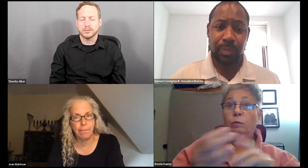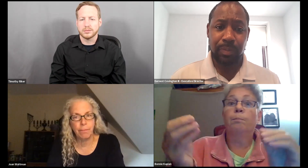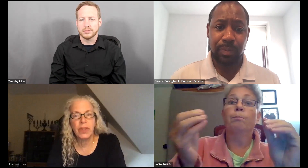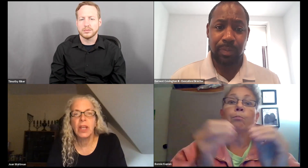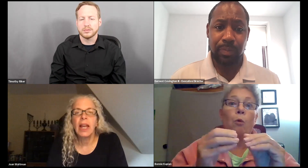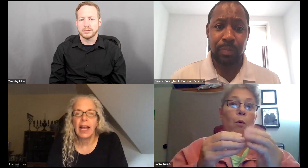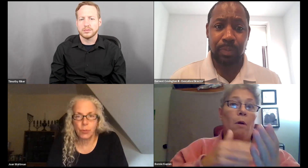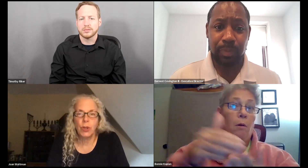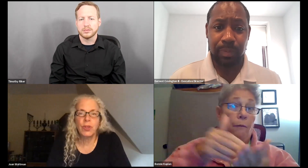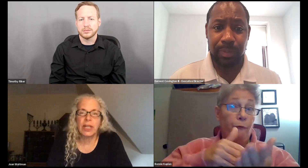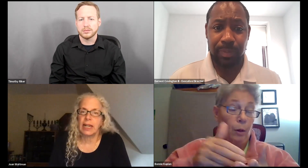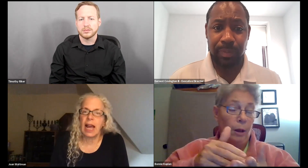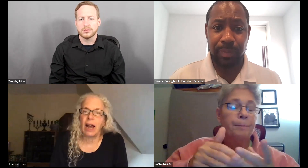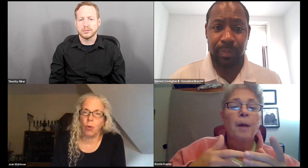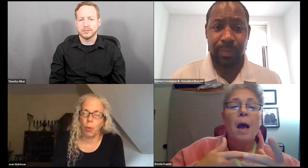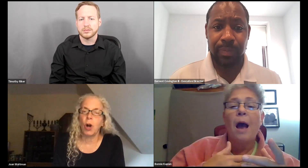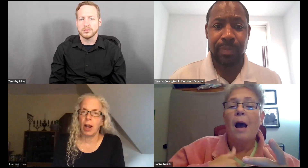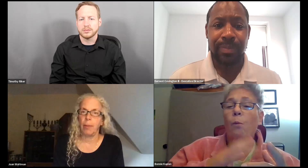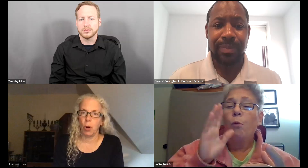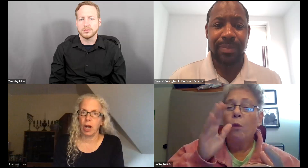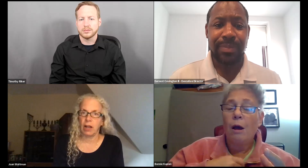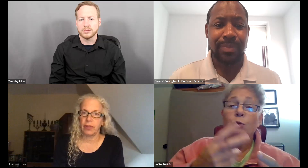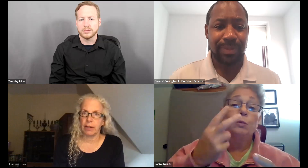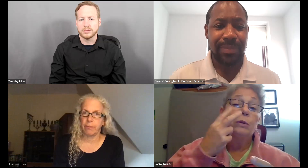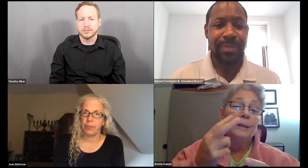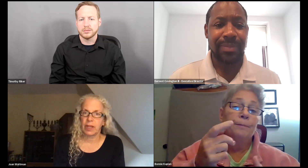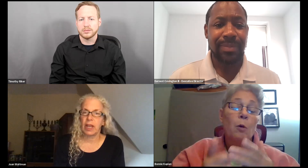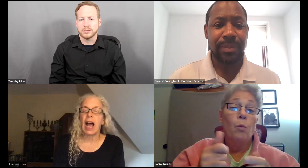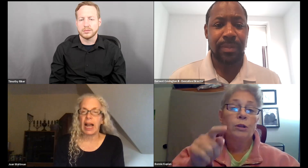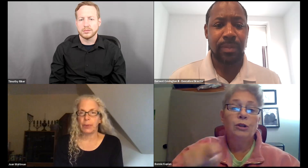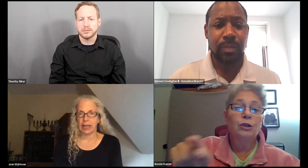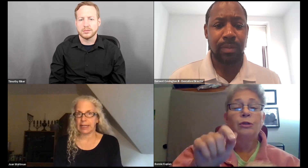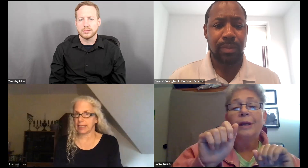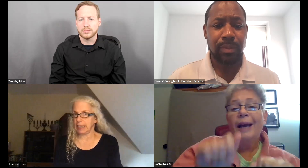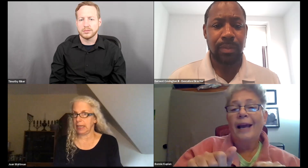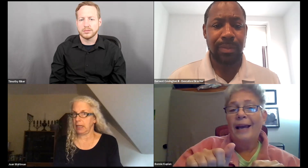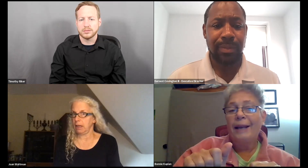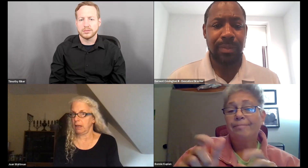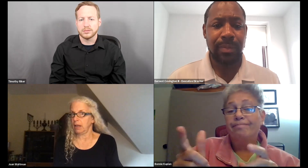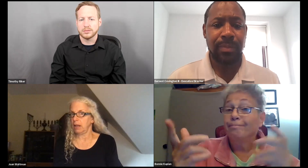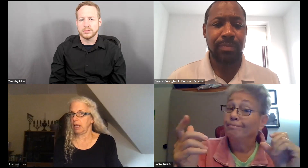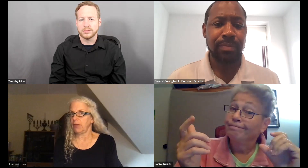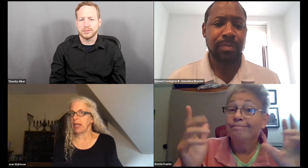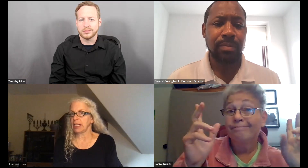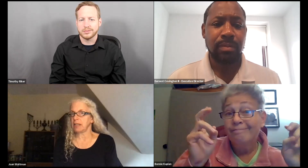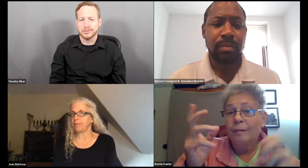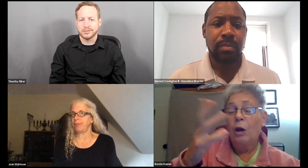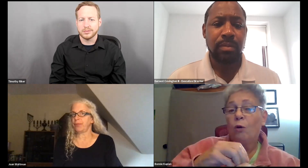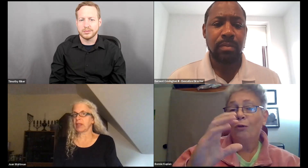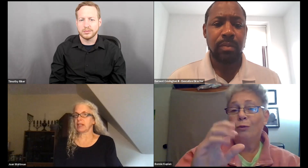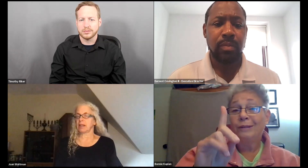VRI, as we're using it now more and more often, I would like to see if they